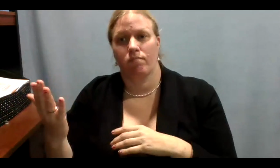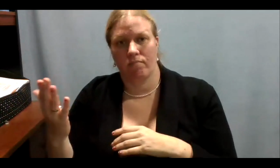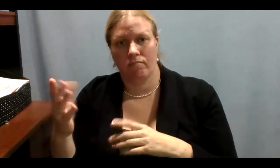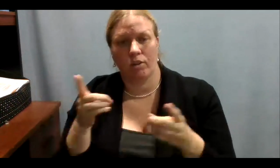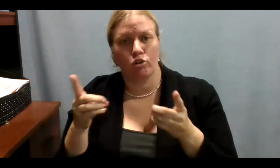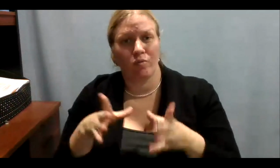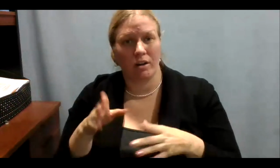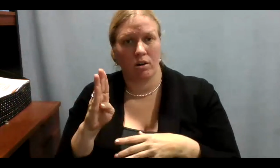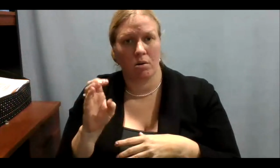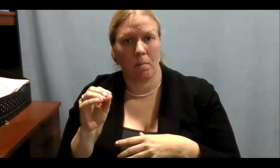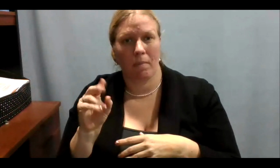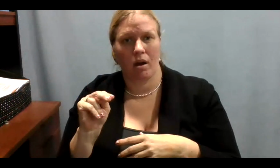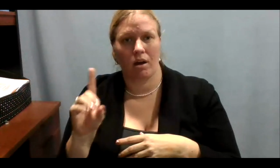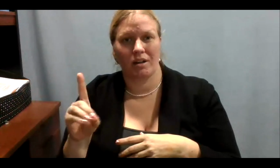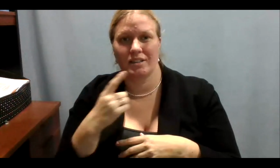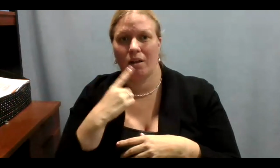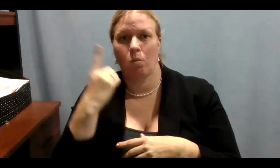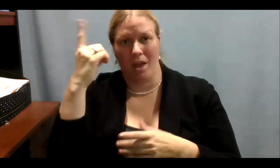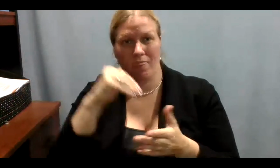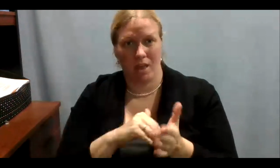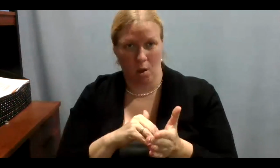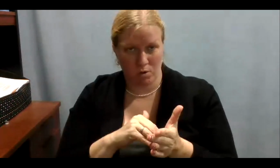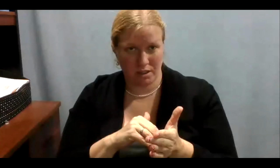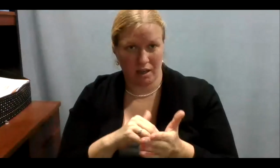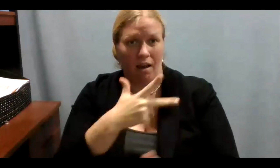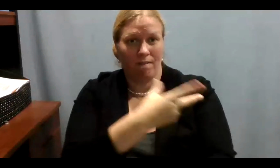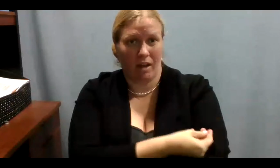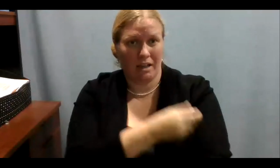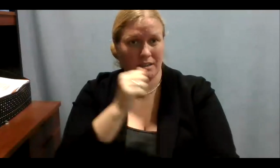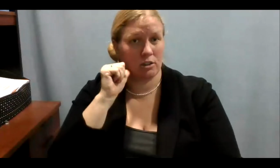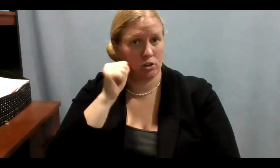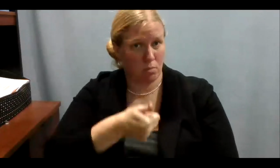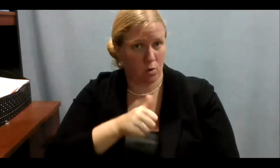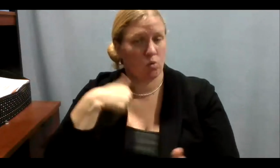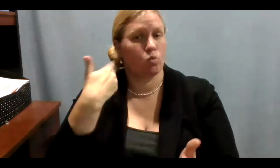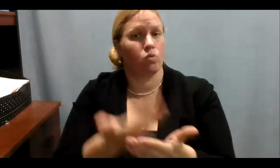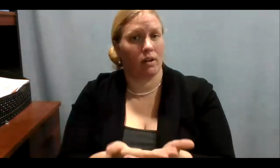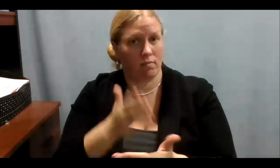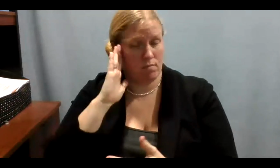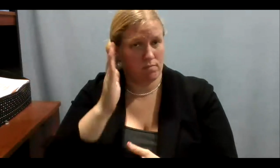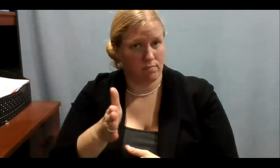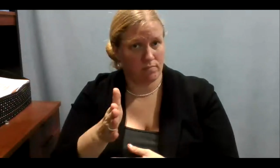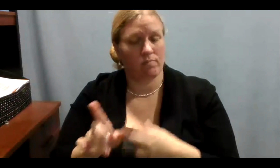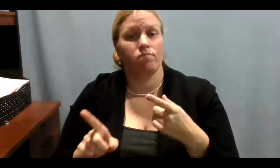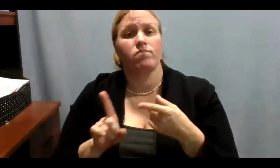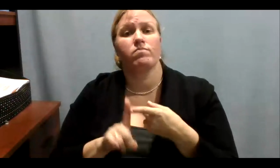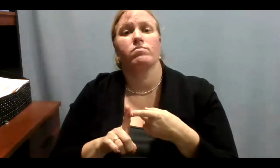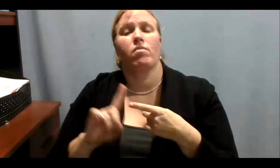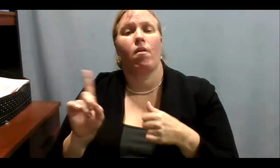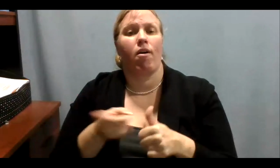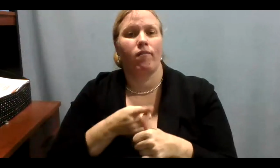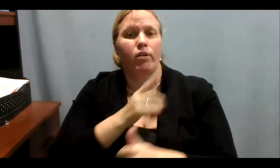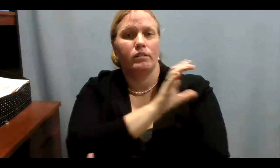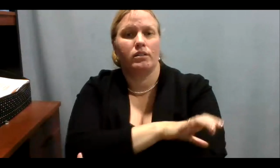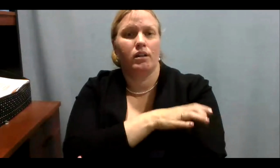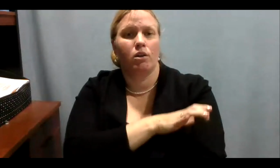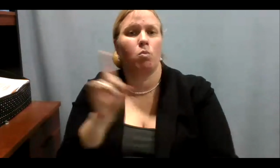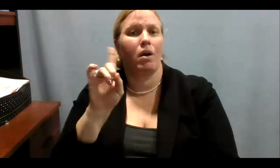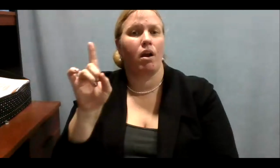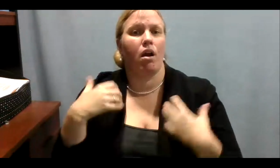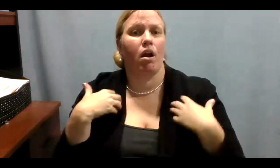thousand vaccine tomorrow and we will be having our first clinic right at the health department um